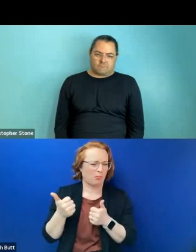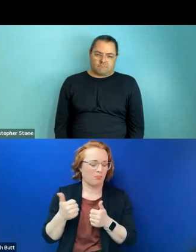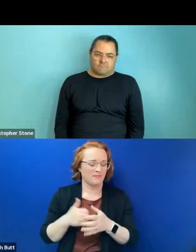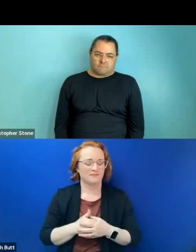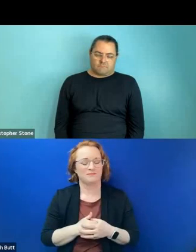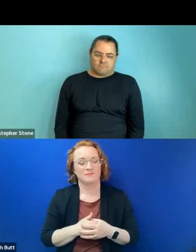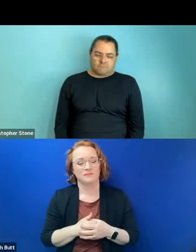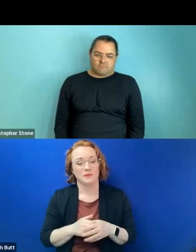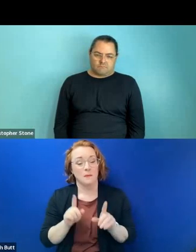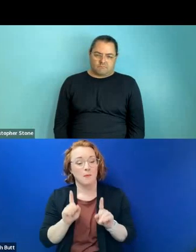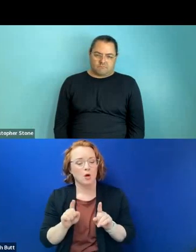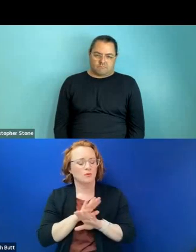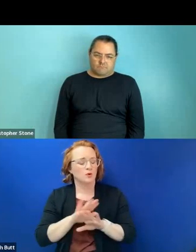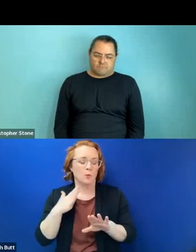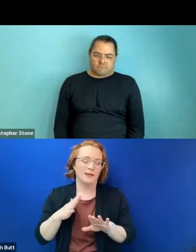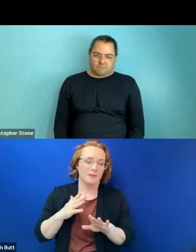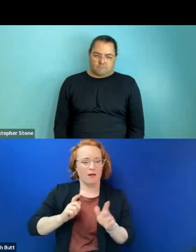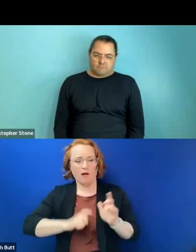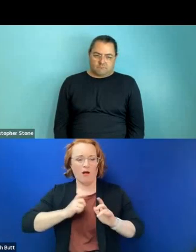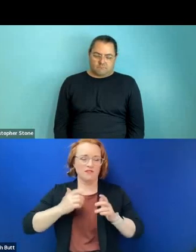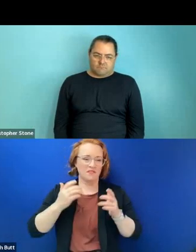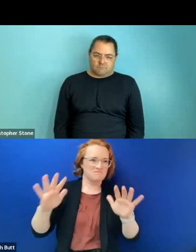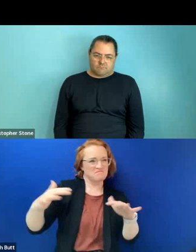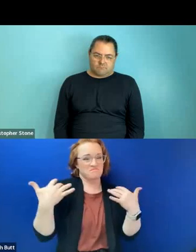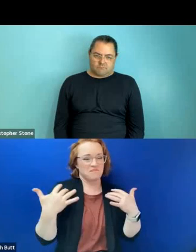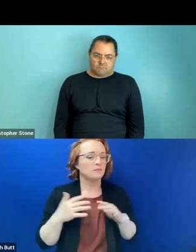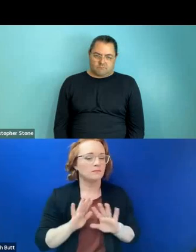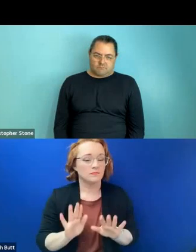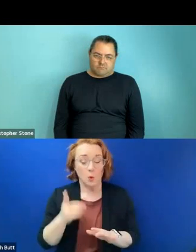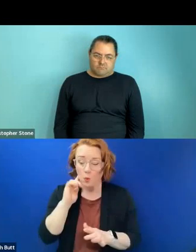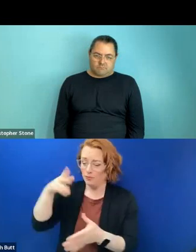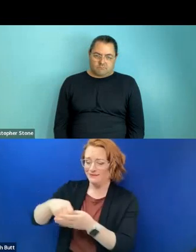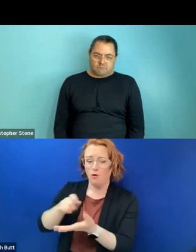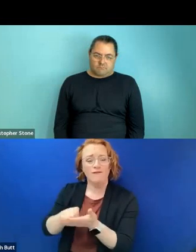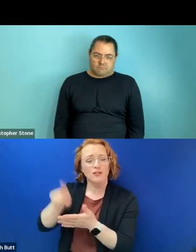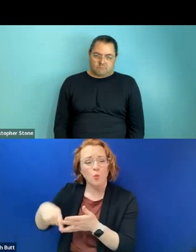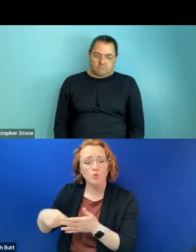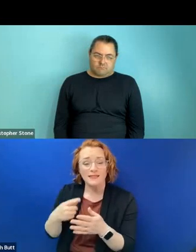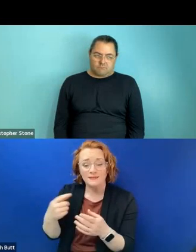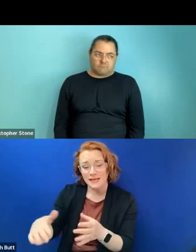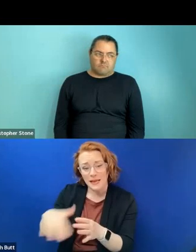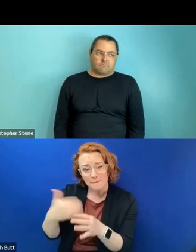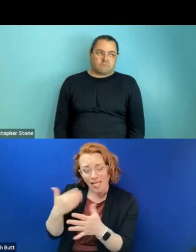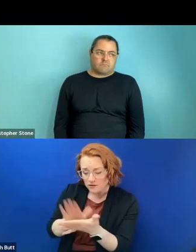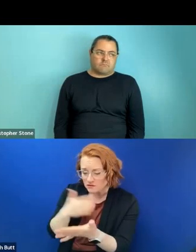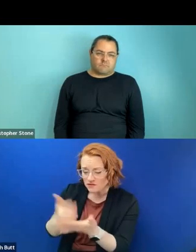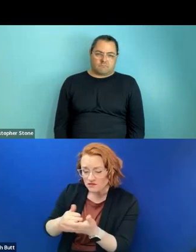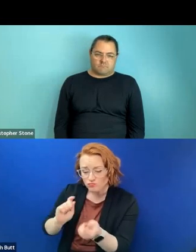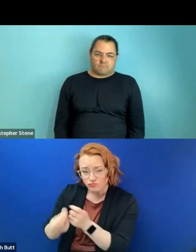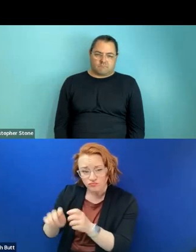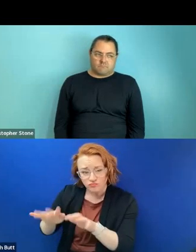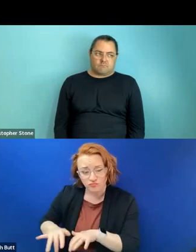But you don't need to be extrovert to do this. You might be sitting in an office translating emails all day. You might be doing one-to-one